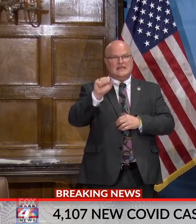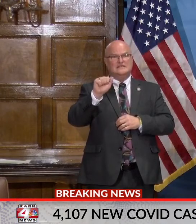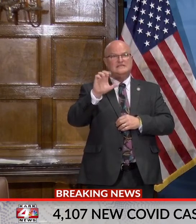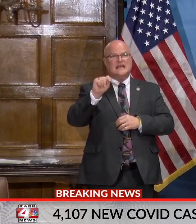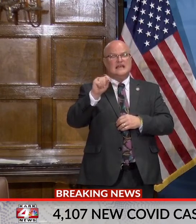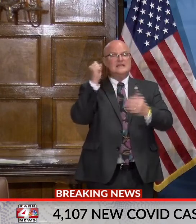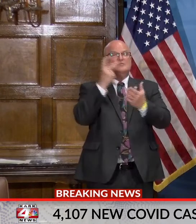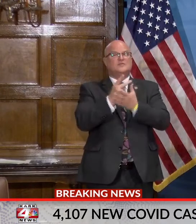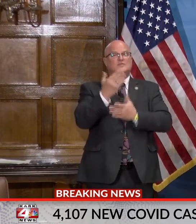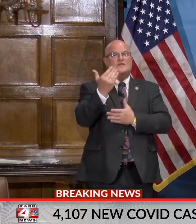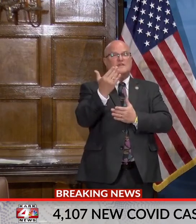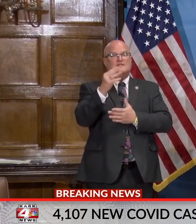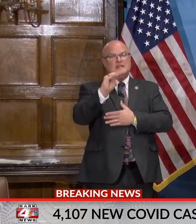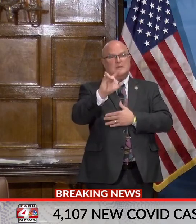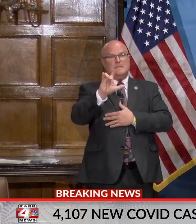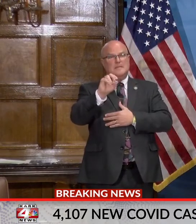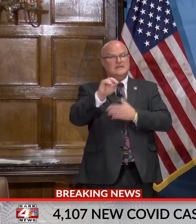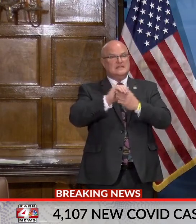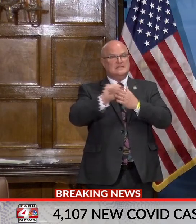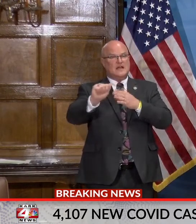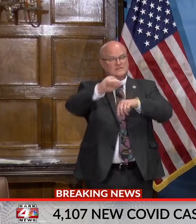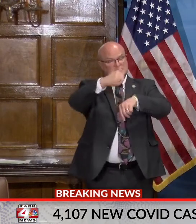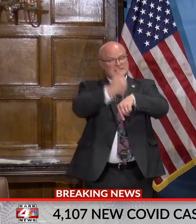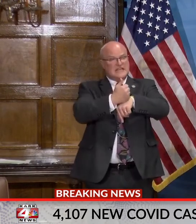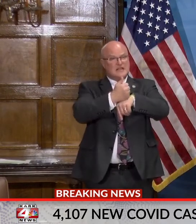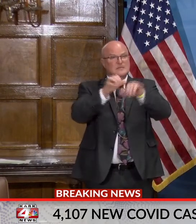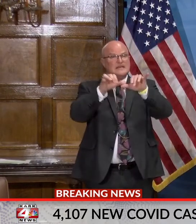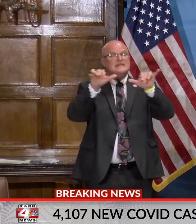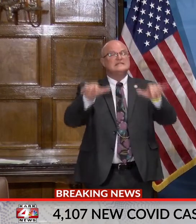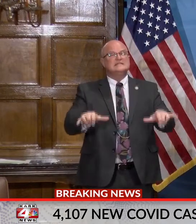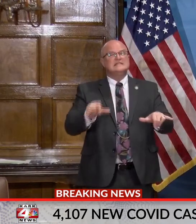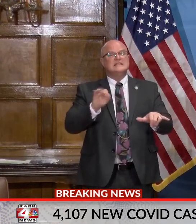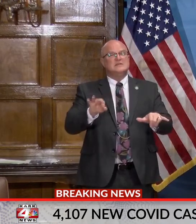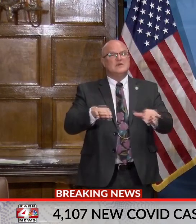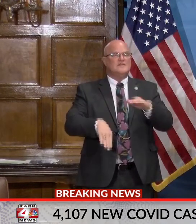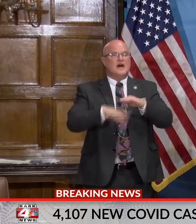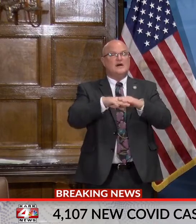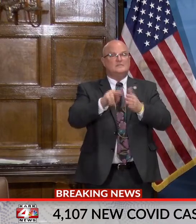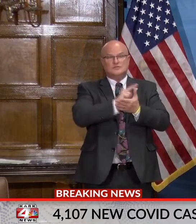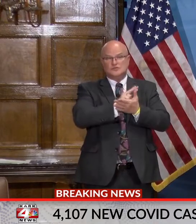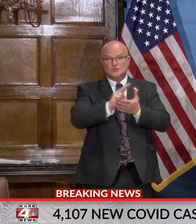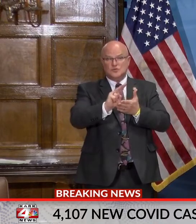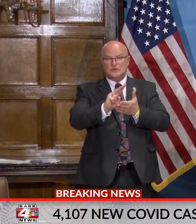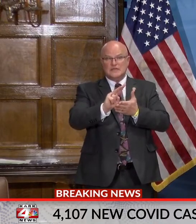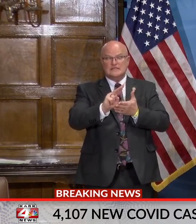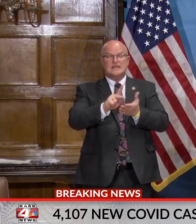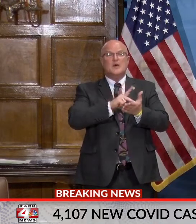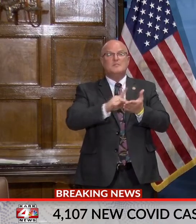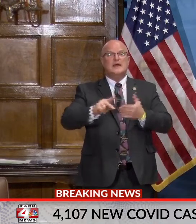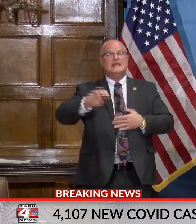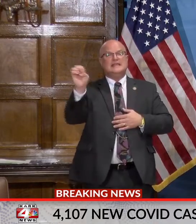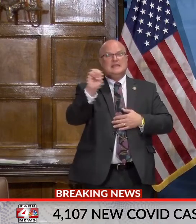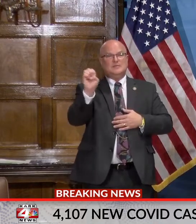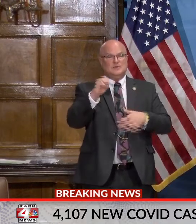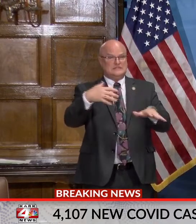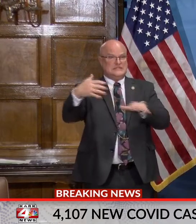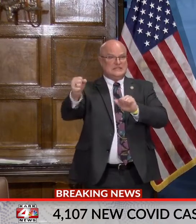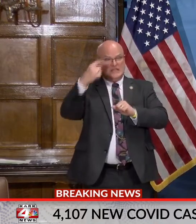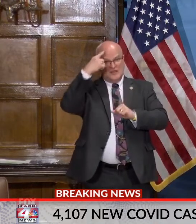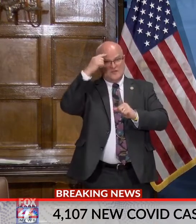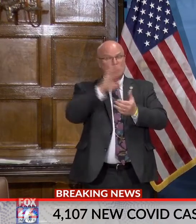$15 million to set up a system of up to 2 weeks of paid emergency leave for